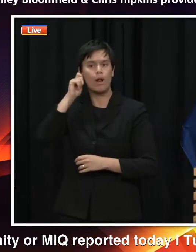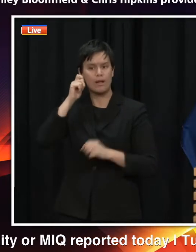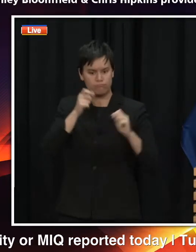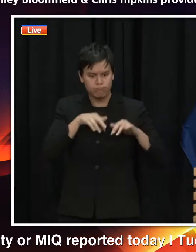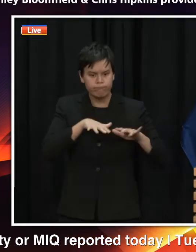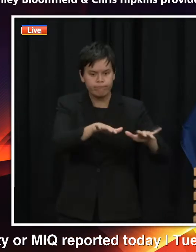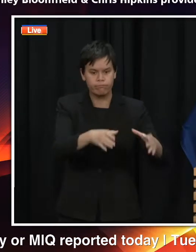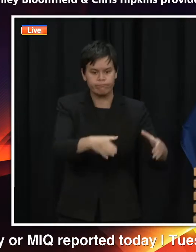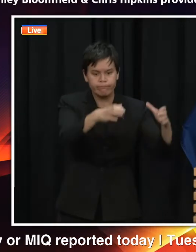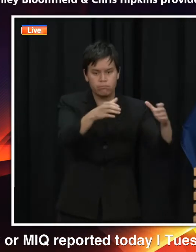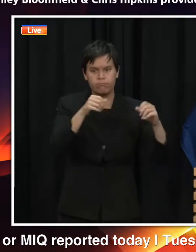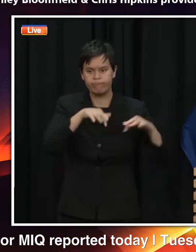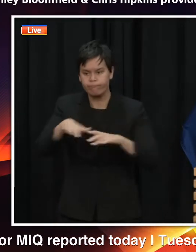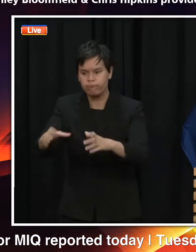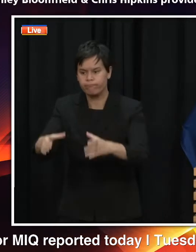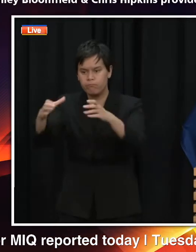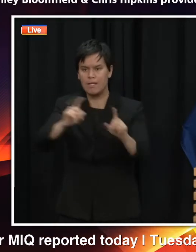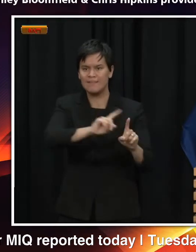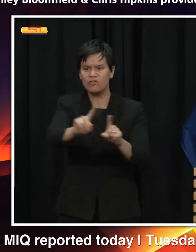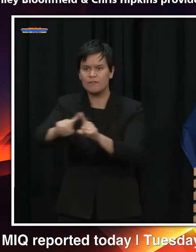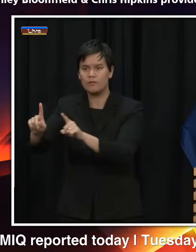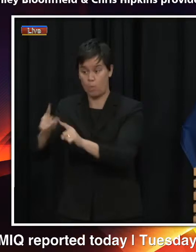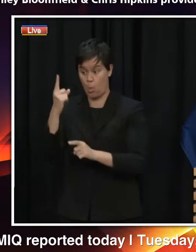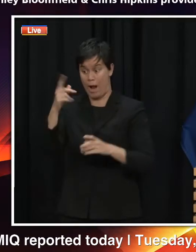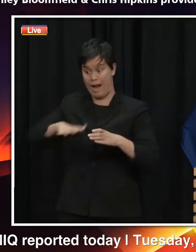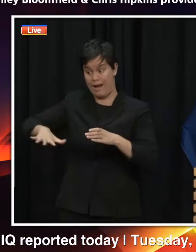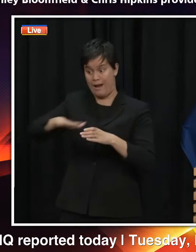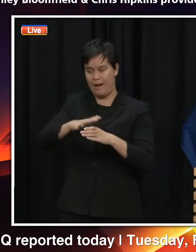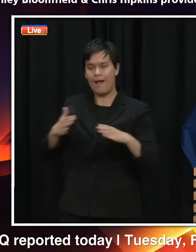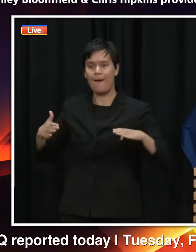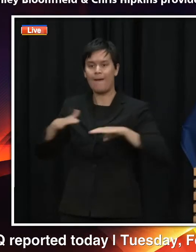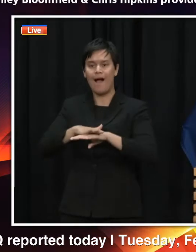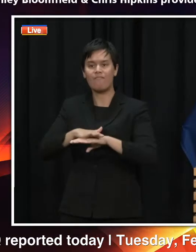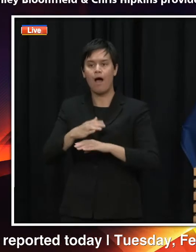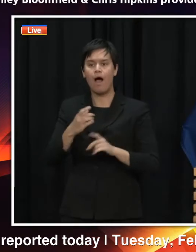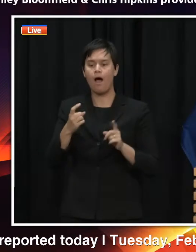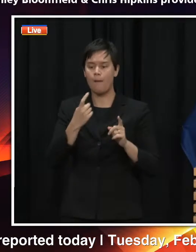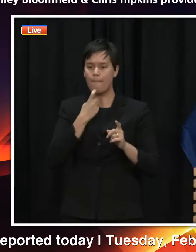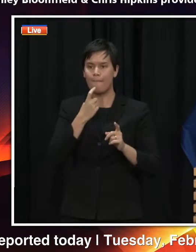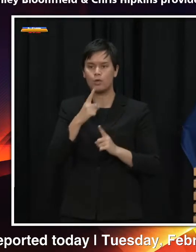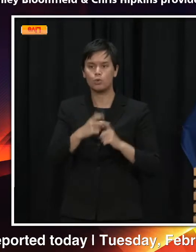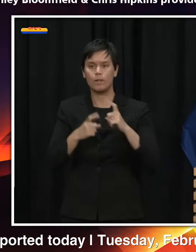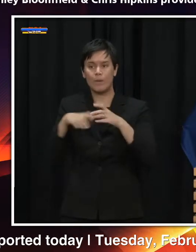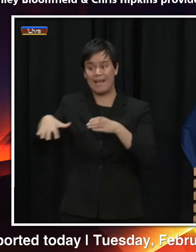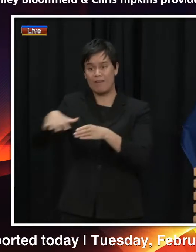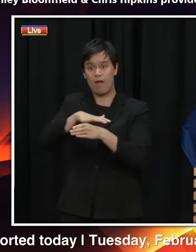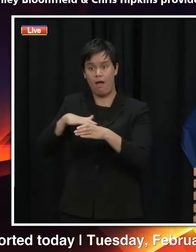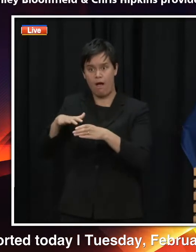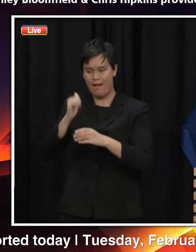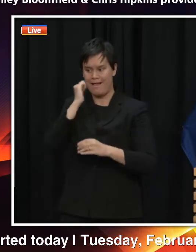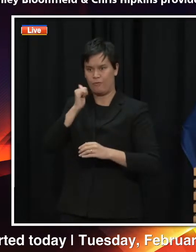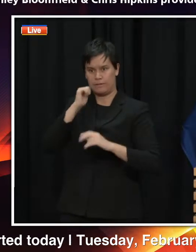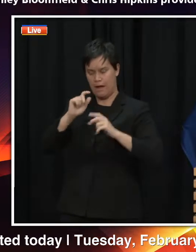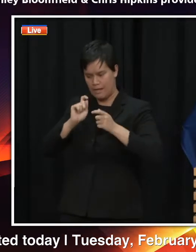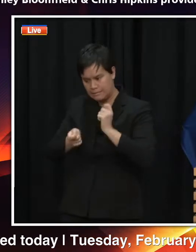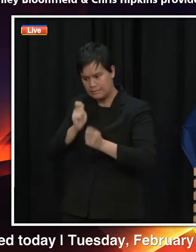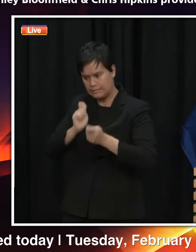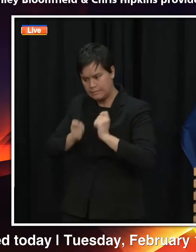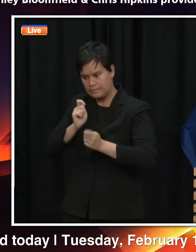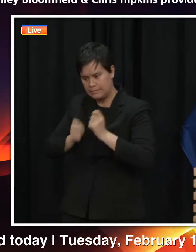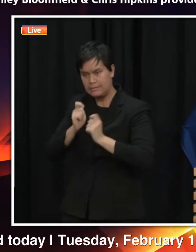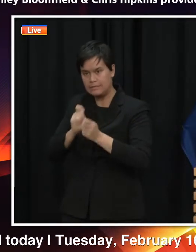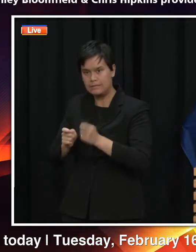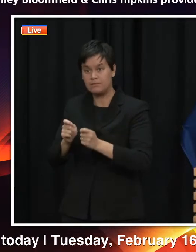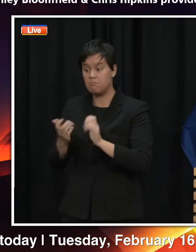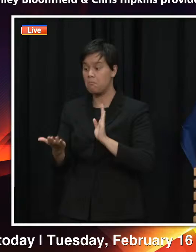area. There is a 48-hour lag in reporting, but so far the results have come back negative, and by tomorrow, of course, we will have that